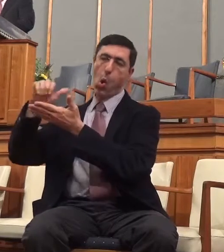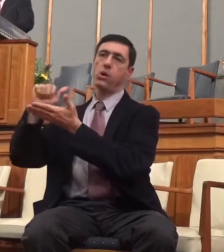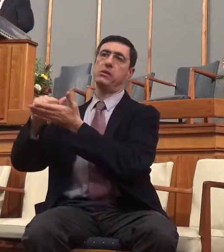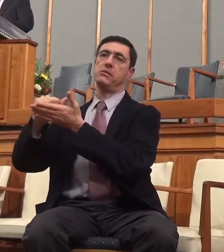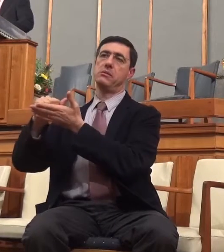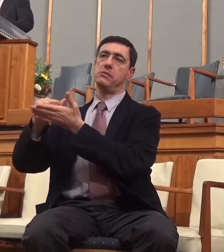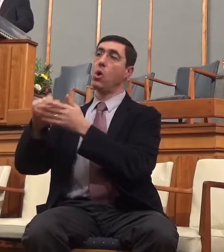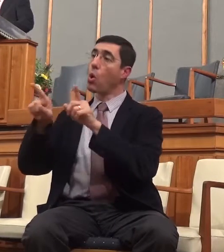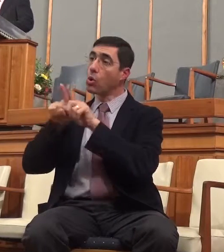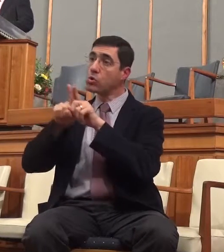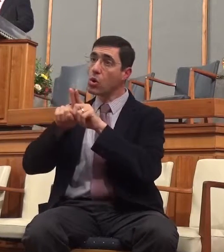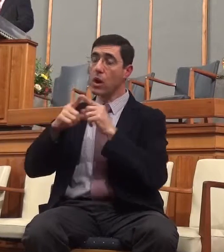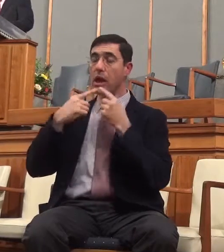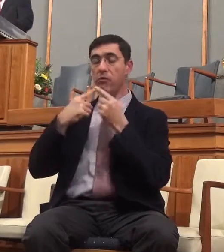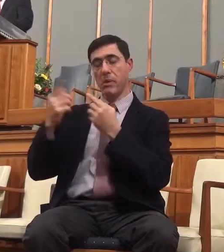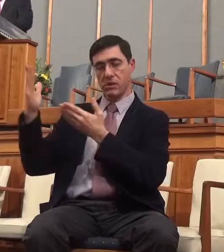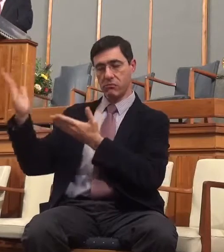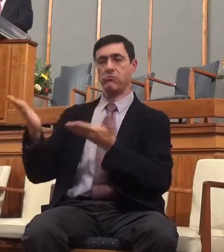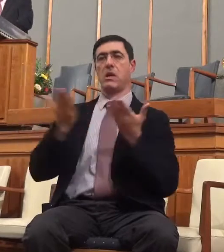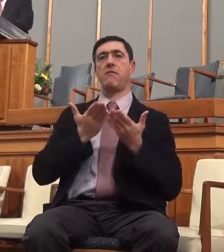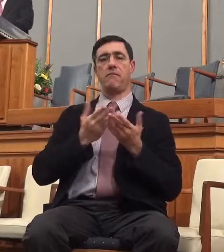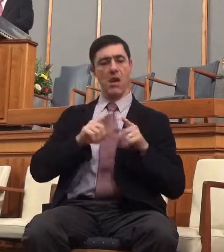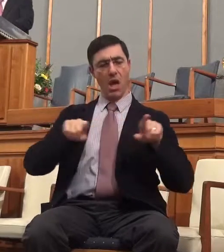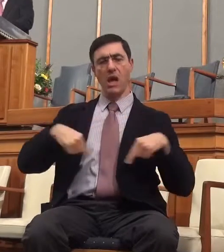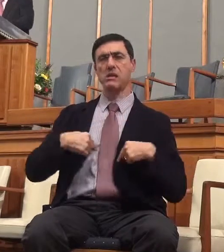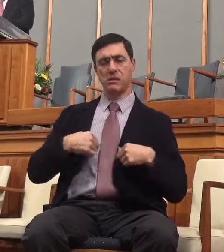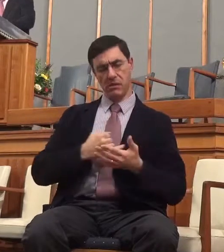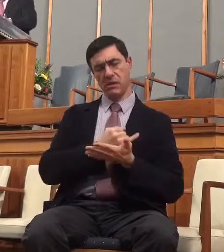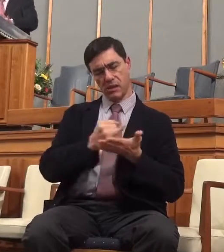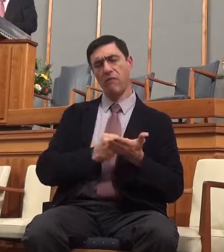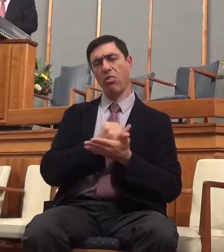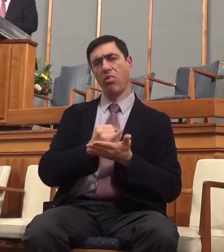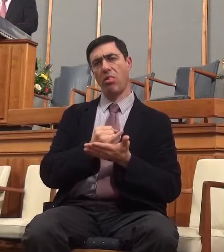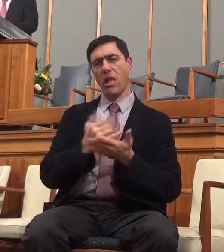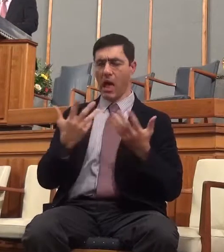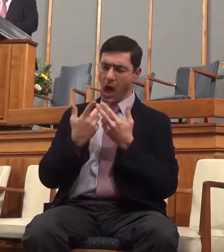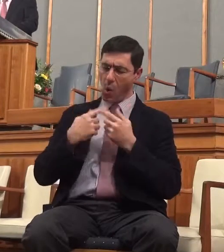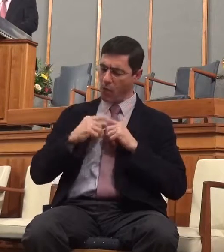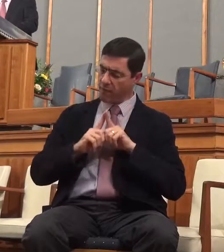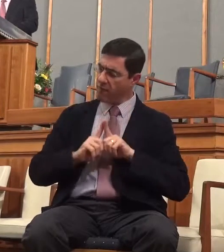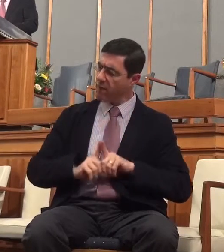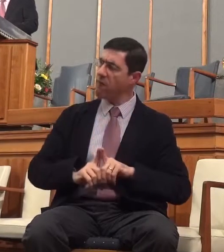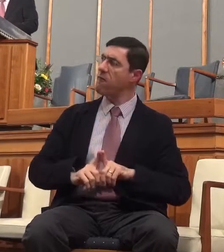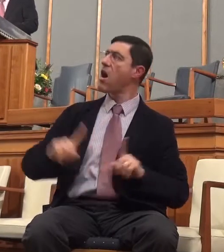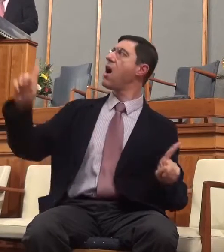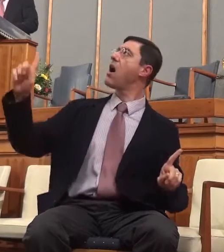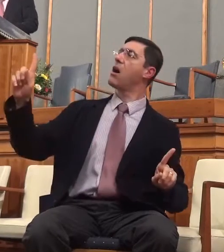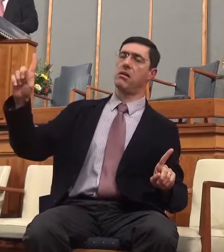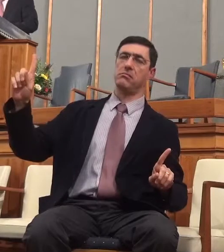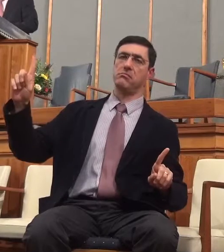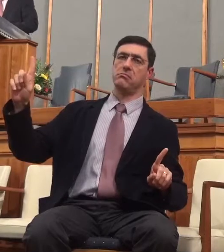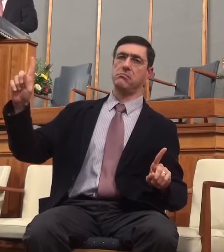our unfittedness for Him, our alienation from Him, about Christ, how He came and suffered